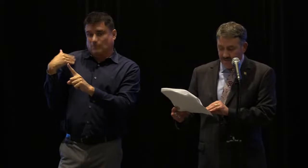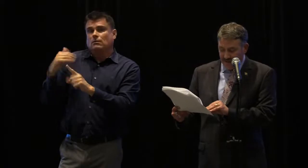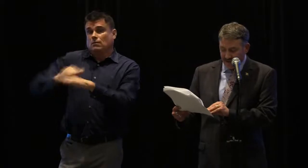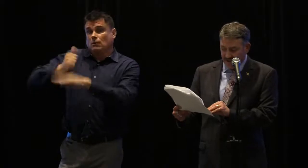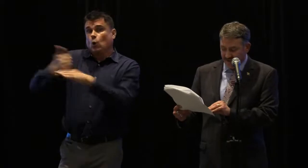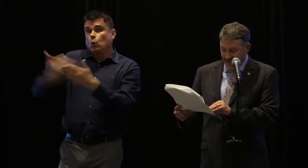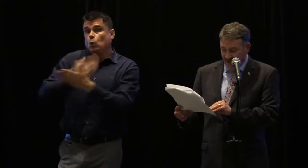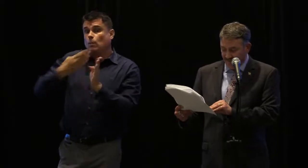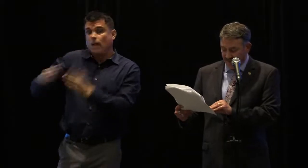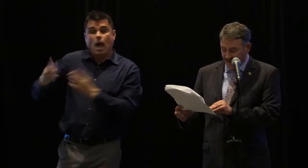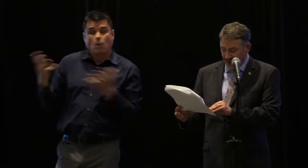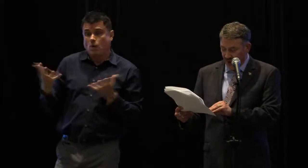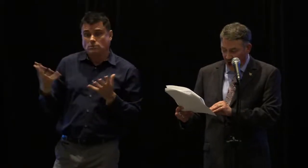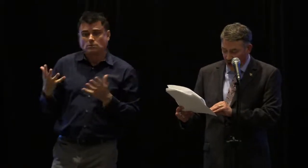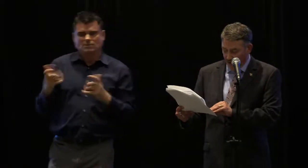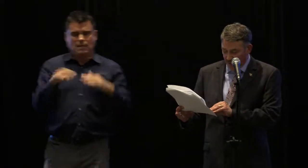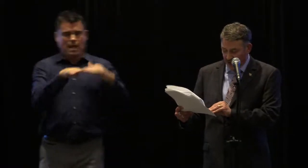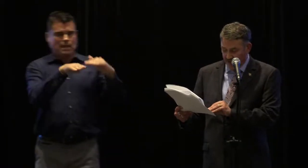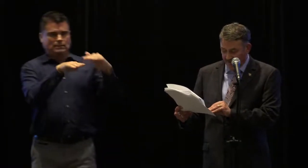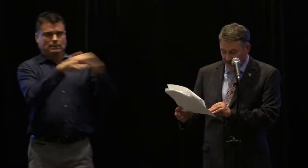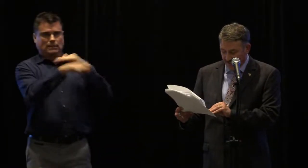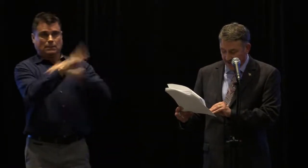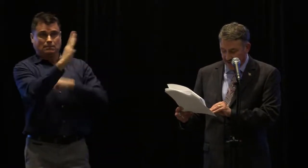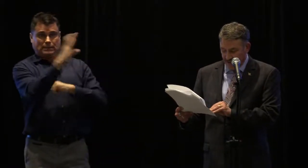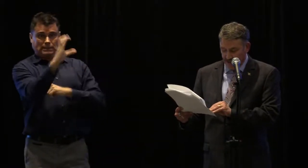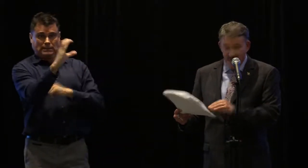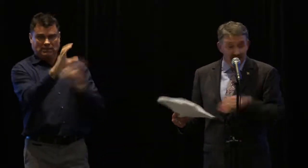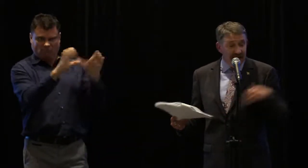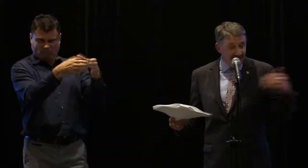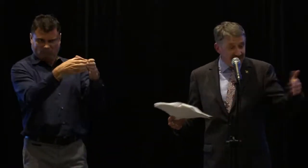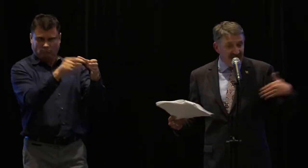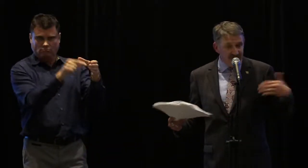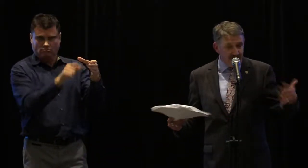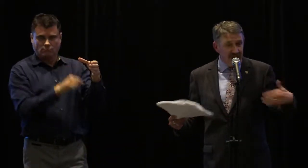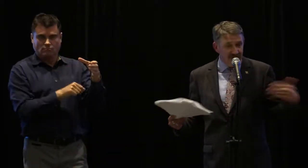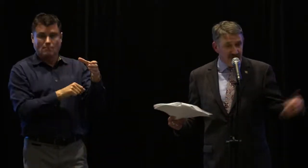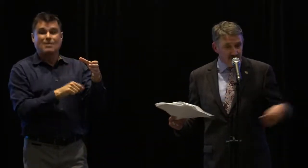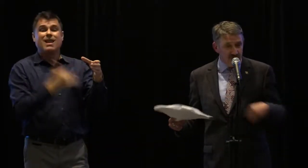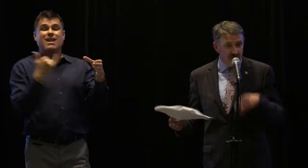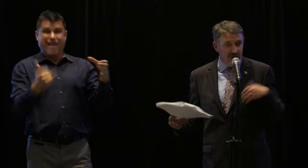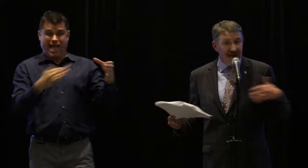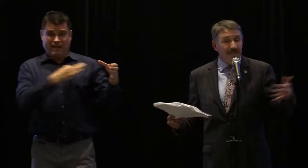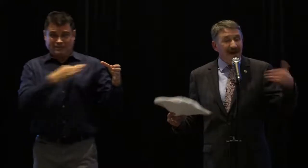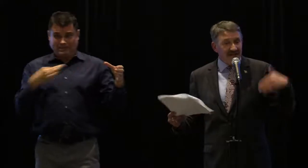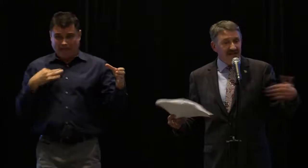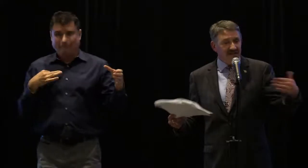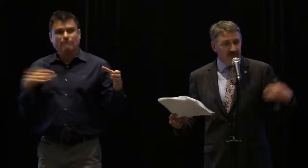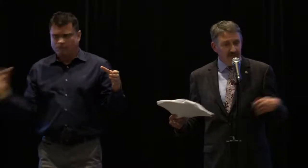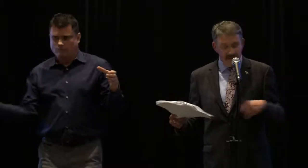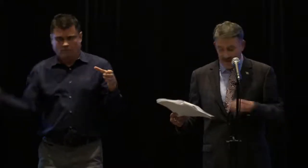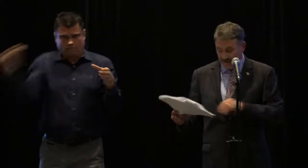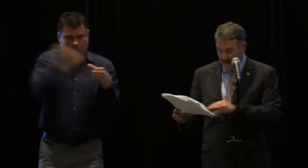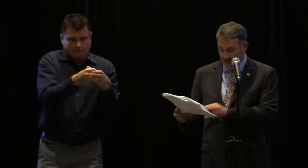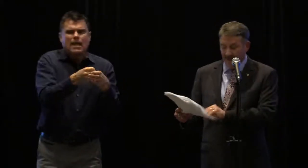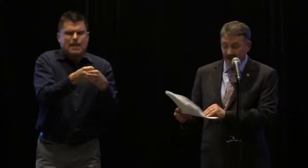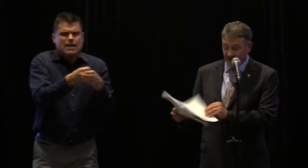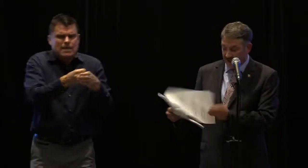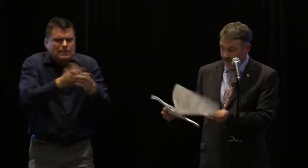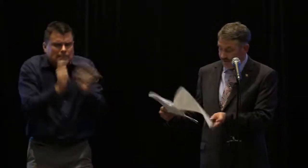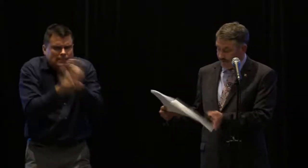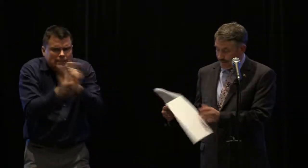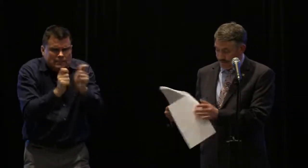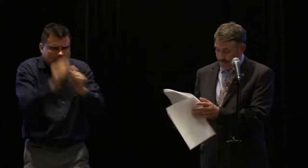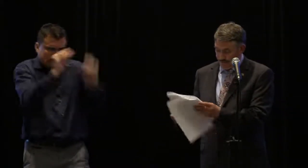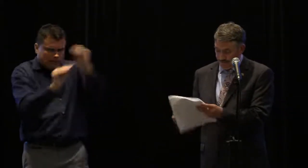Finally, the ministry staff are hard at work developing that accessibility tool, that mechanism that I